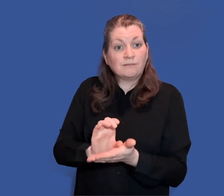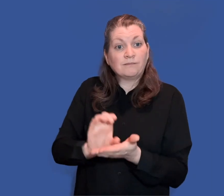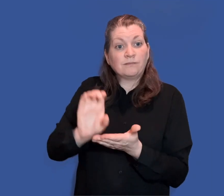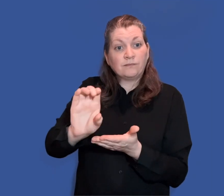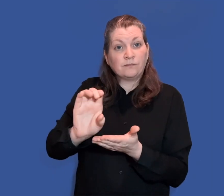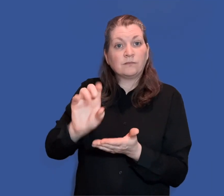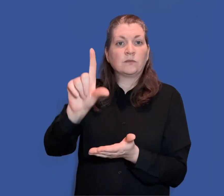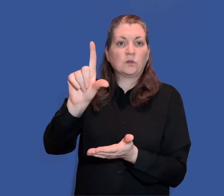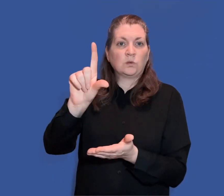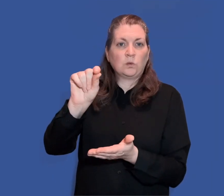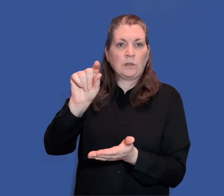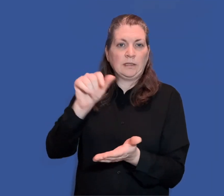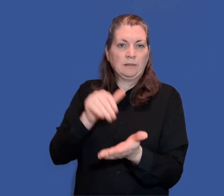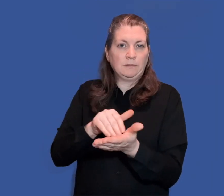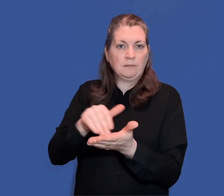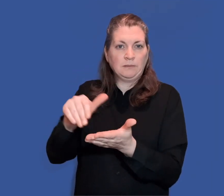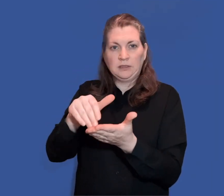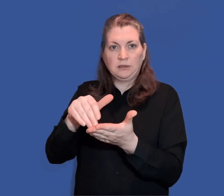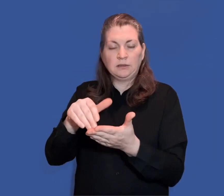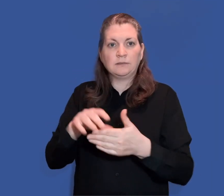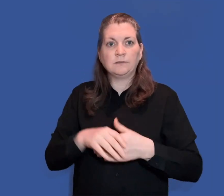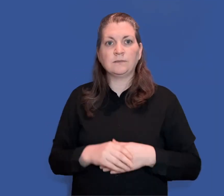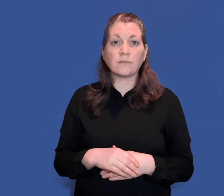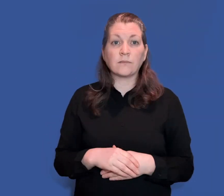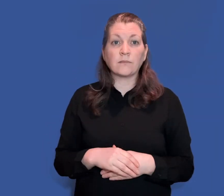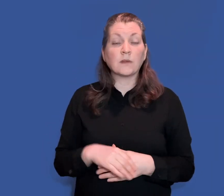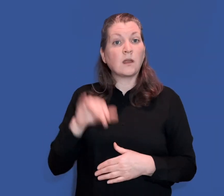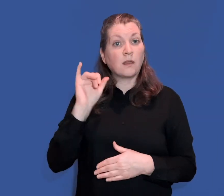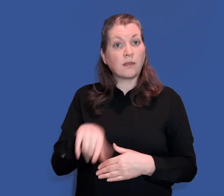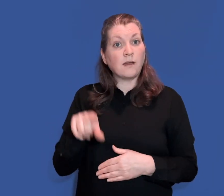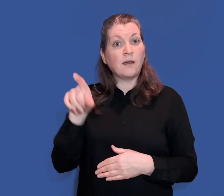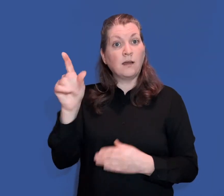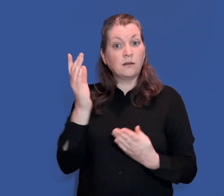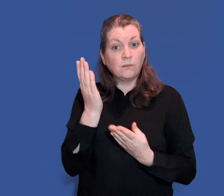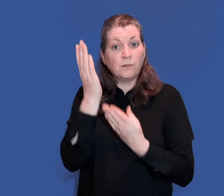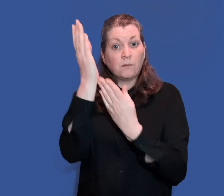which has a proposed budget of $20 million.